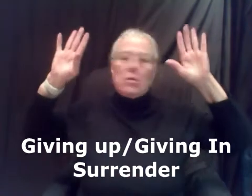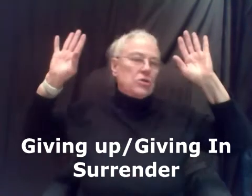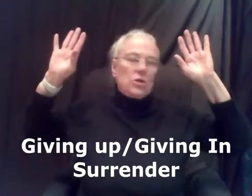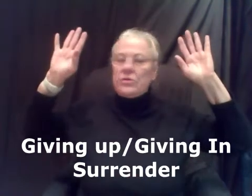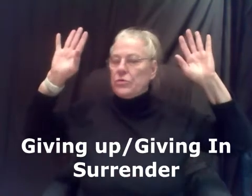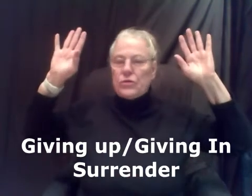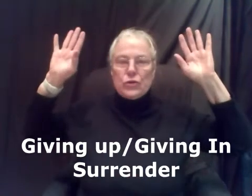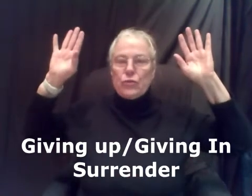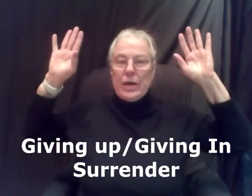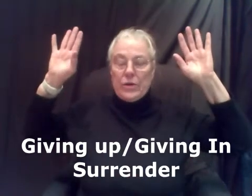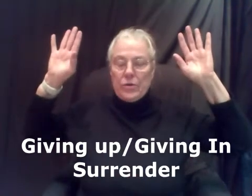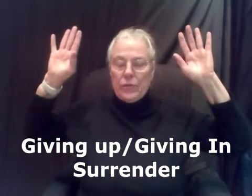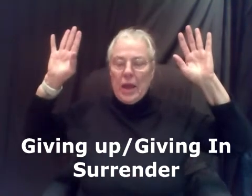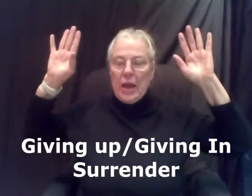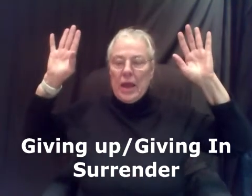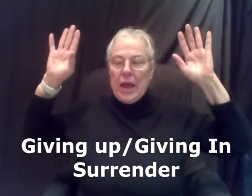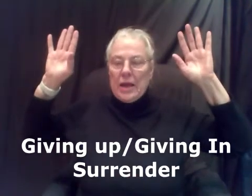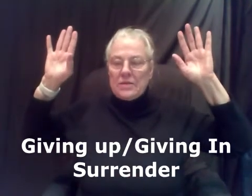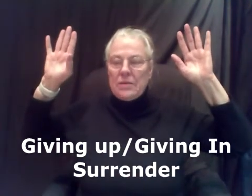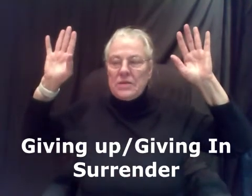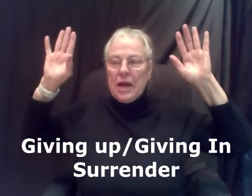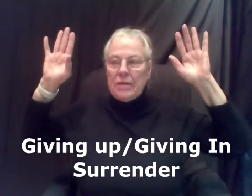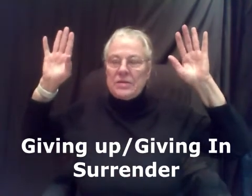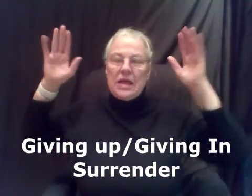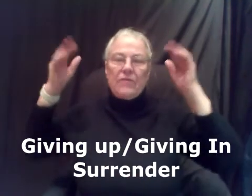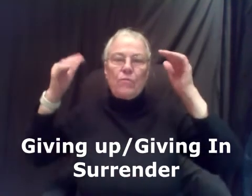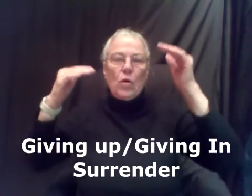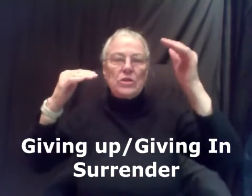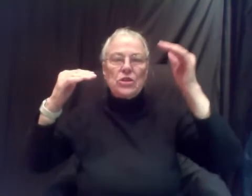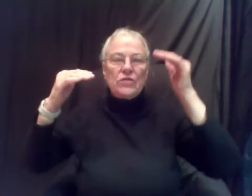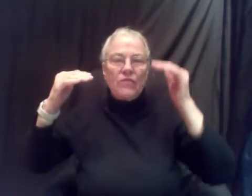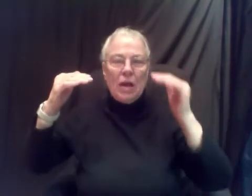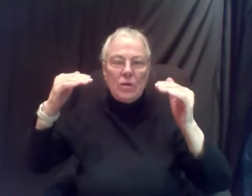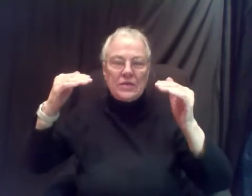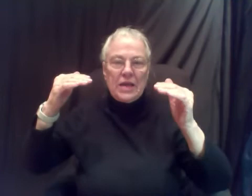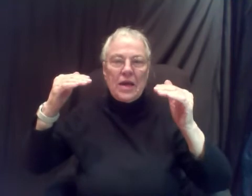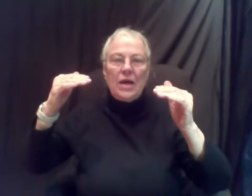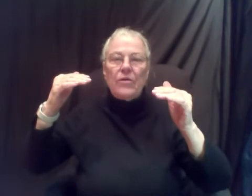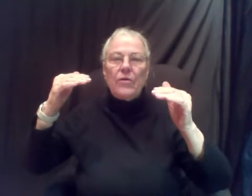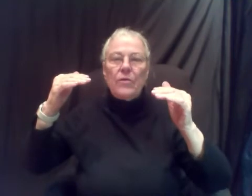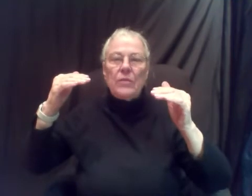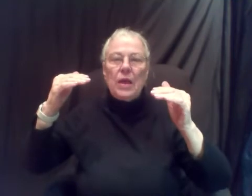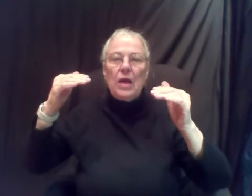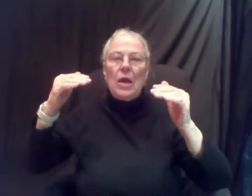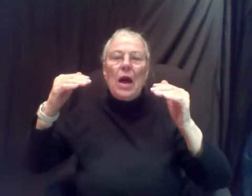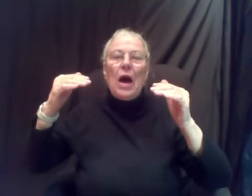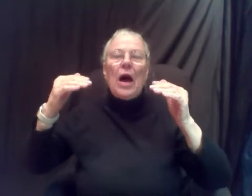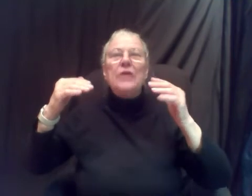just to surrender. And sometimes if one just follows the other, I just